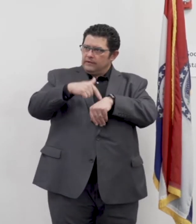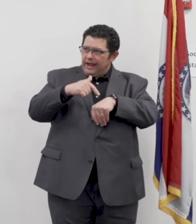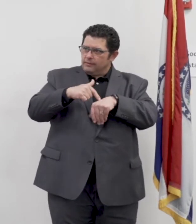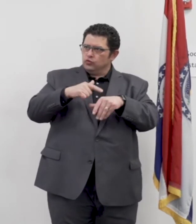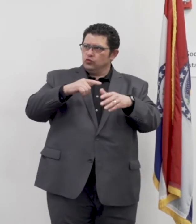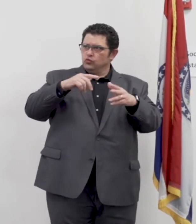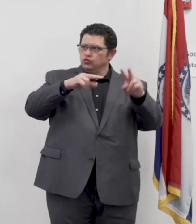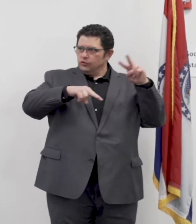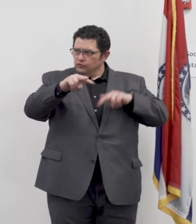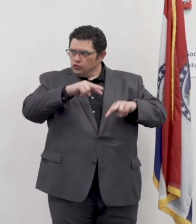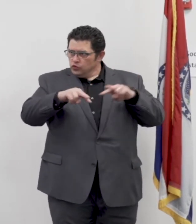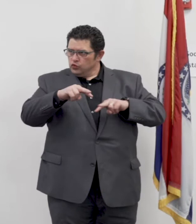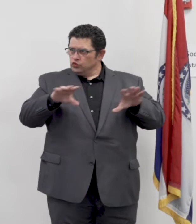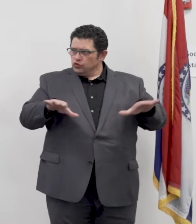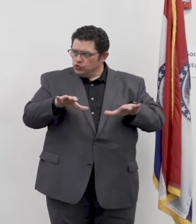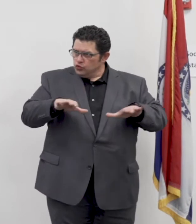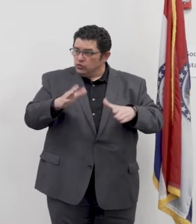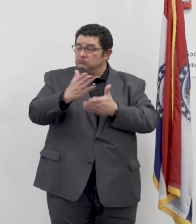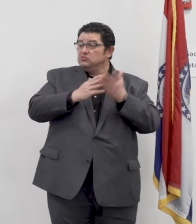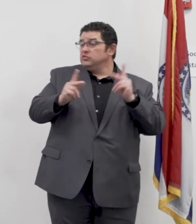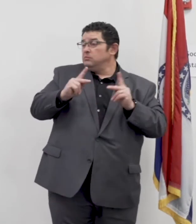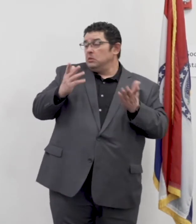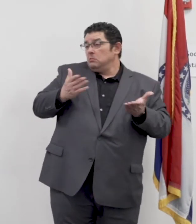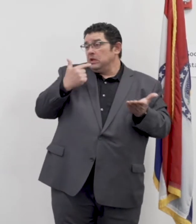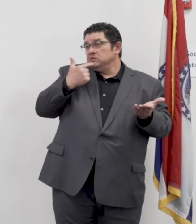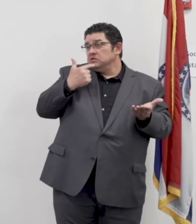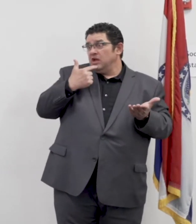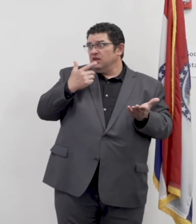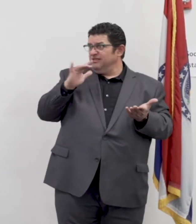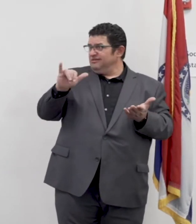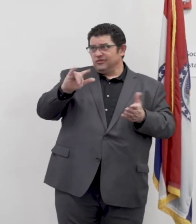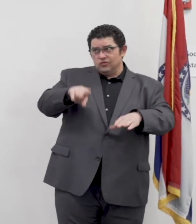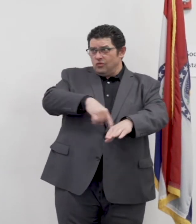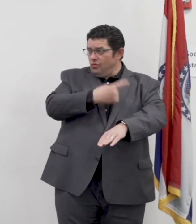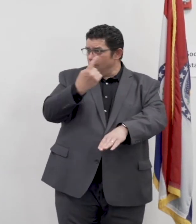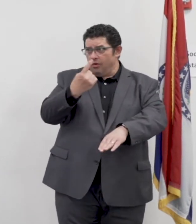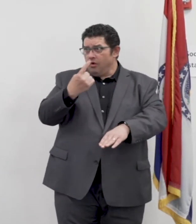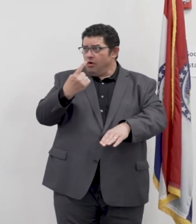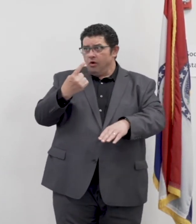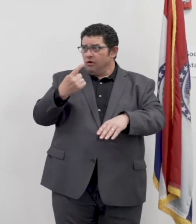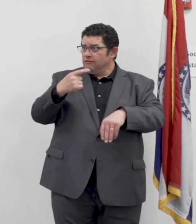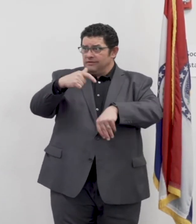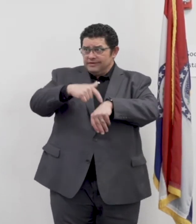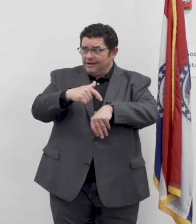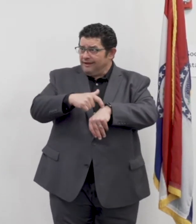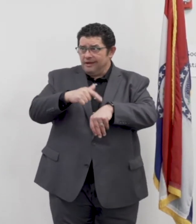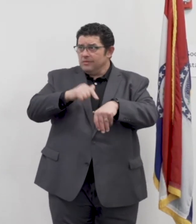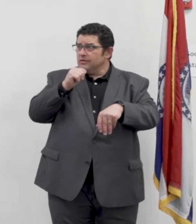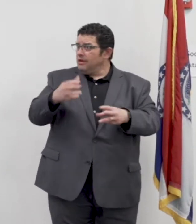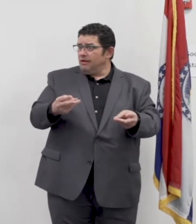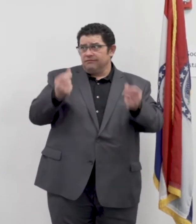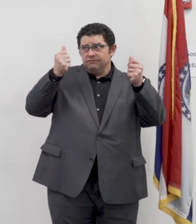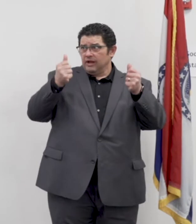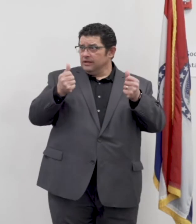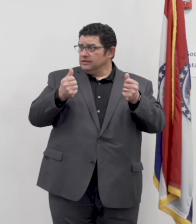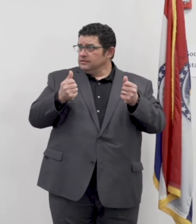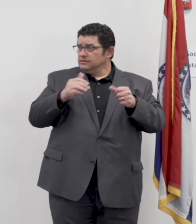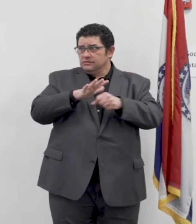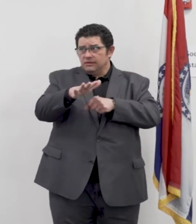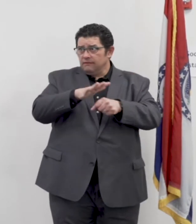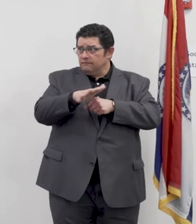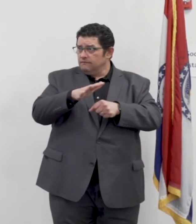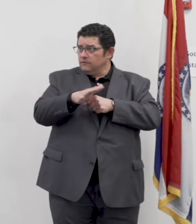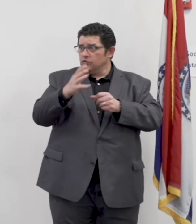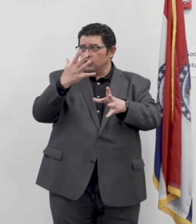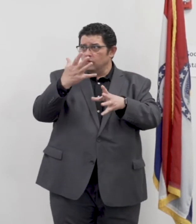to do this. Now, some people may say, that's too long of a timeline, and that's not a speedy enough transmission to get